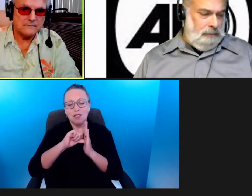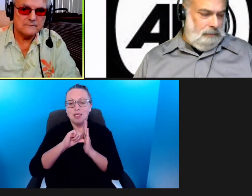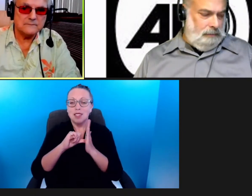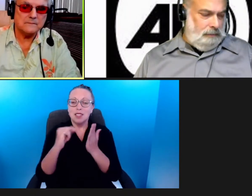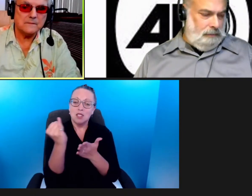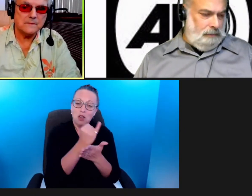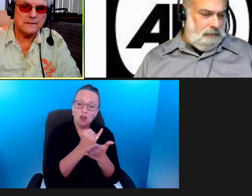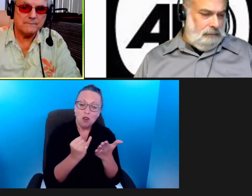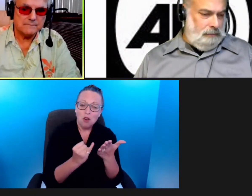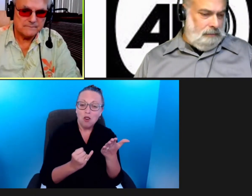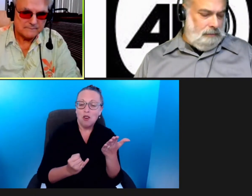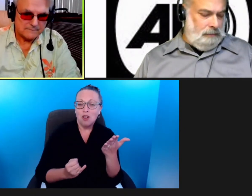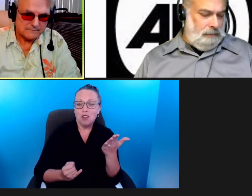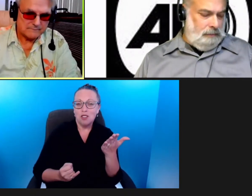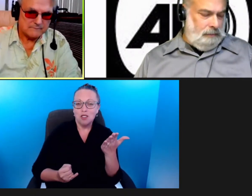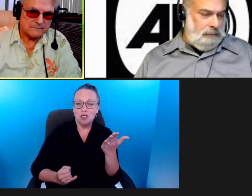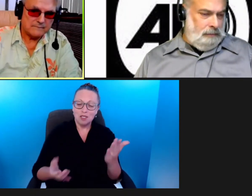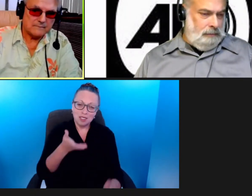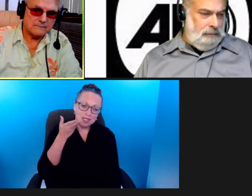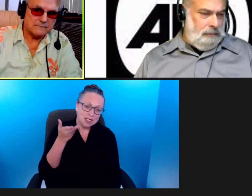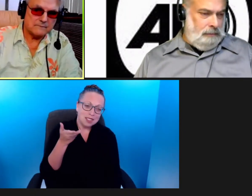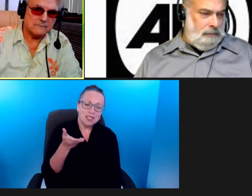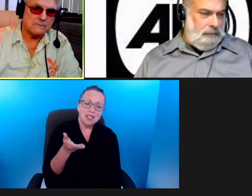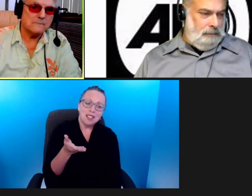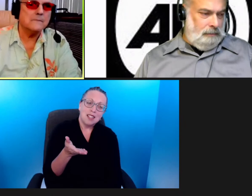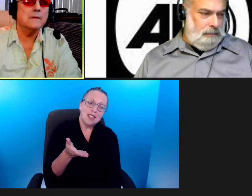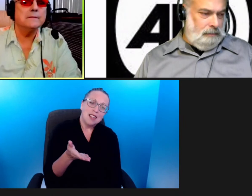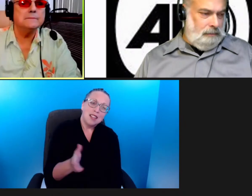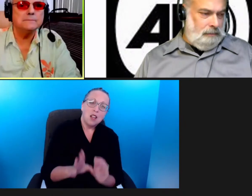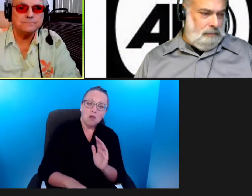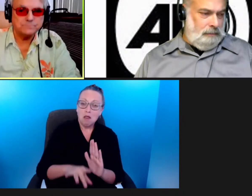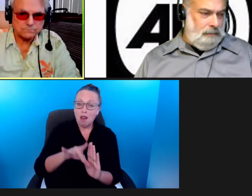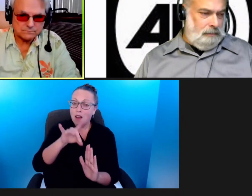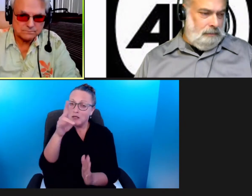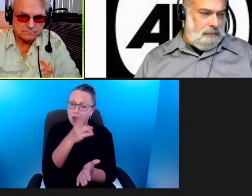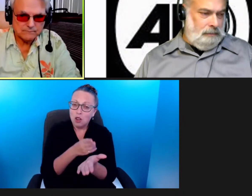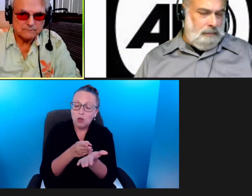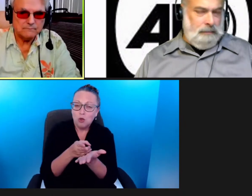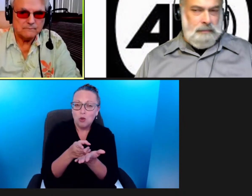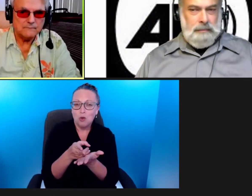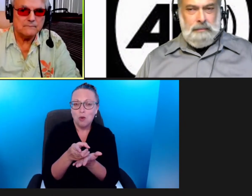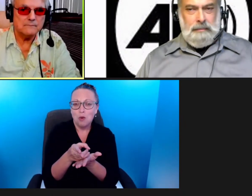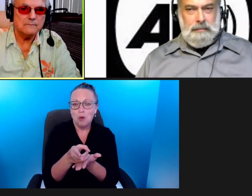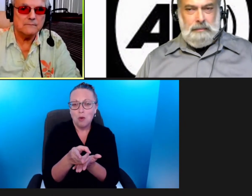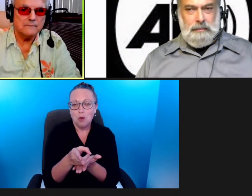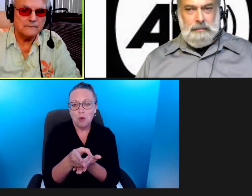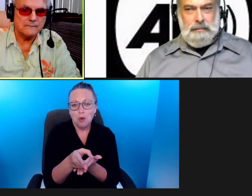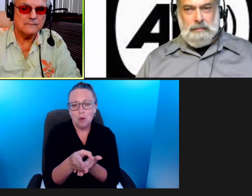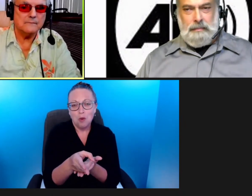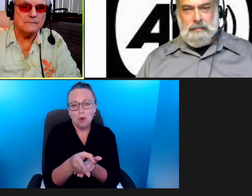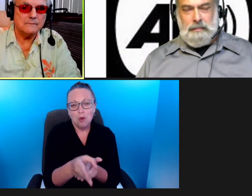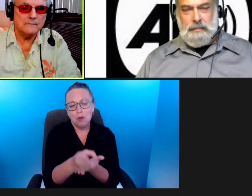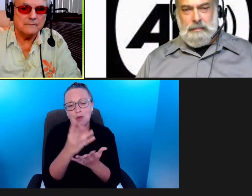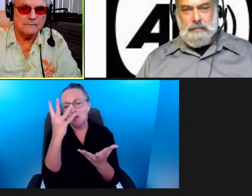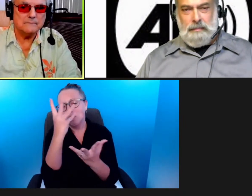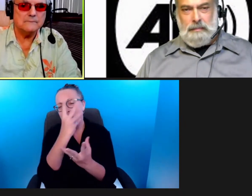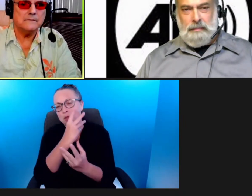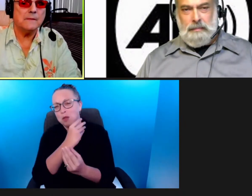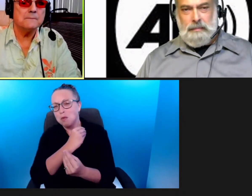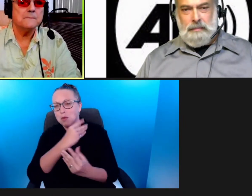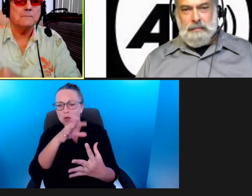art. It's there I find what's true. It's a masterpiece revealing